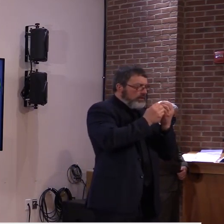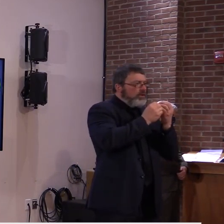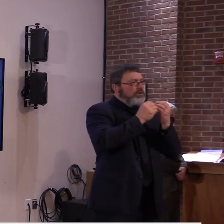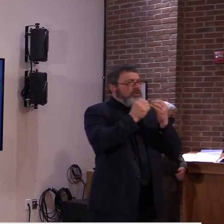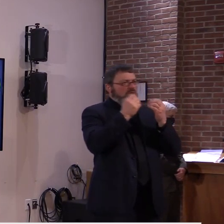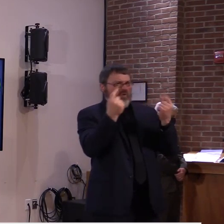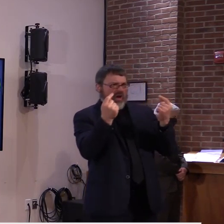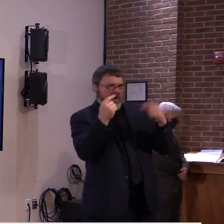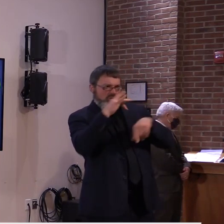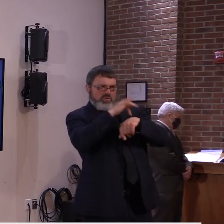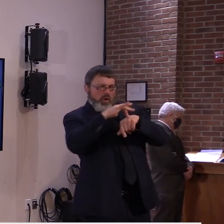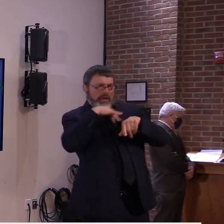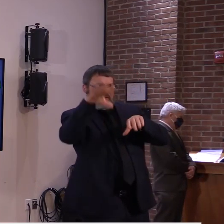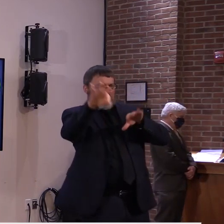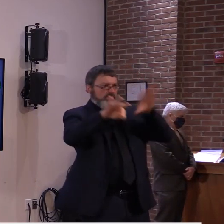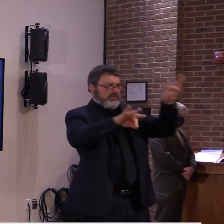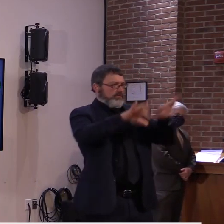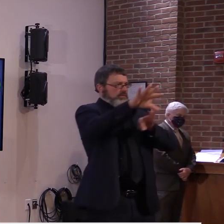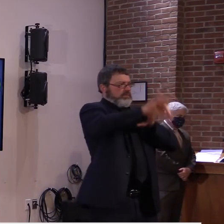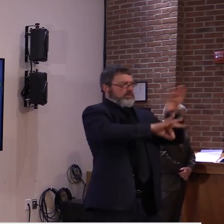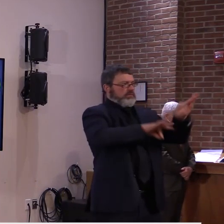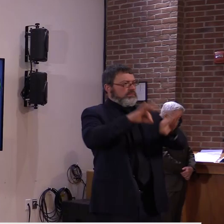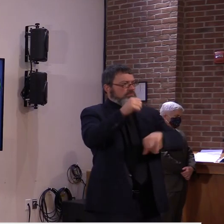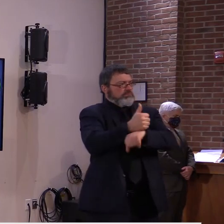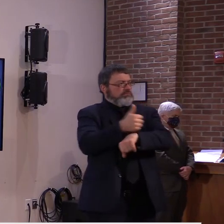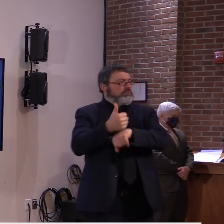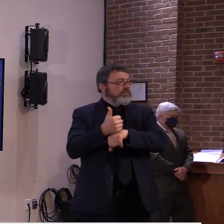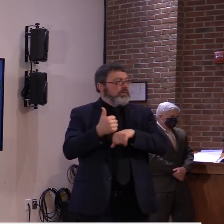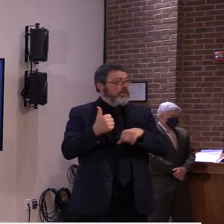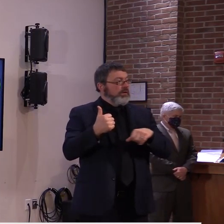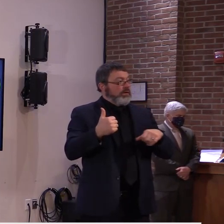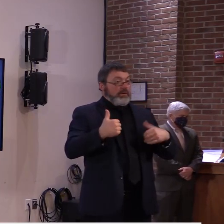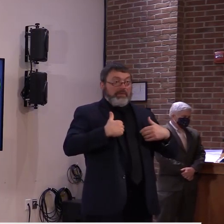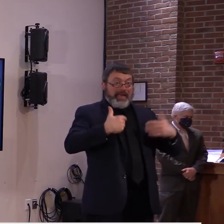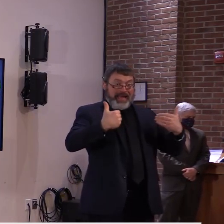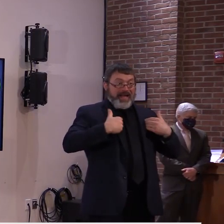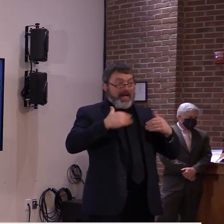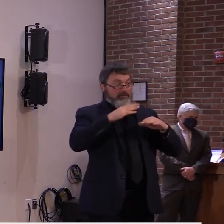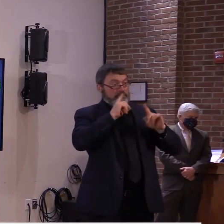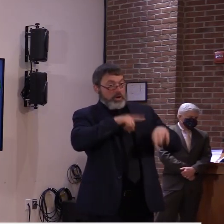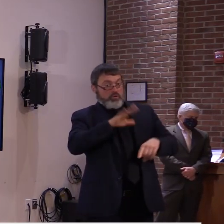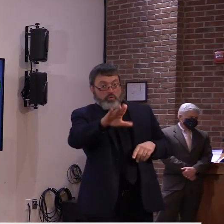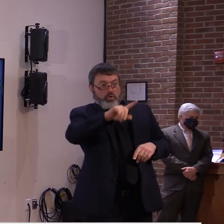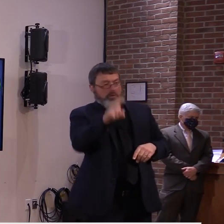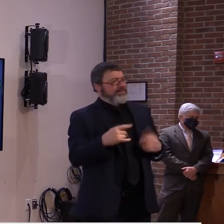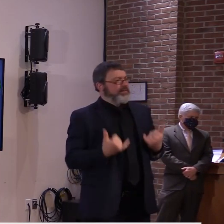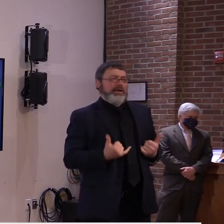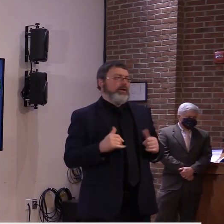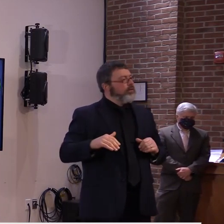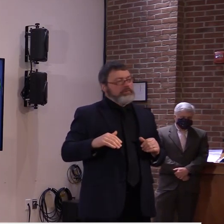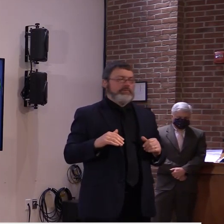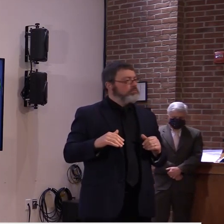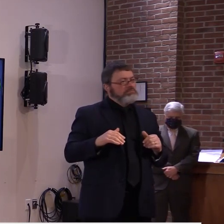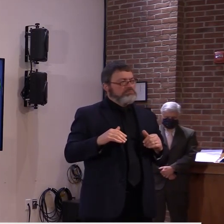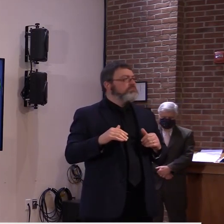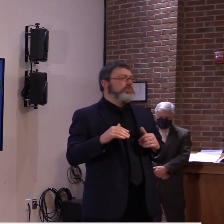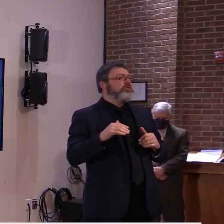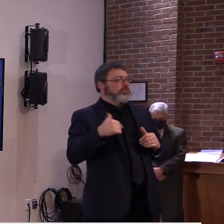But certainly working with the Department of Mental Health, our designated service agencies, other departments in state